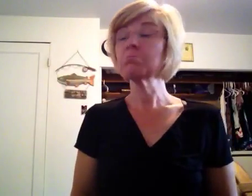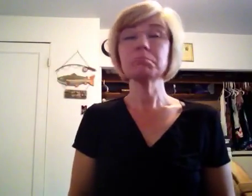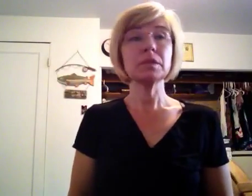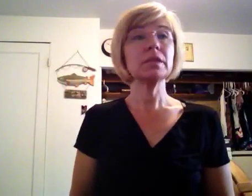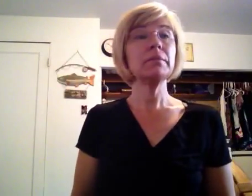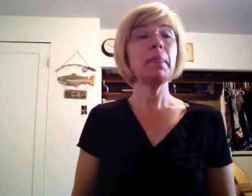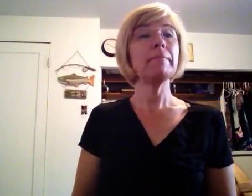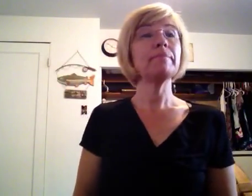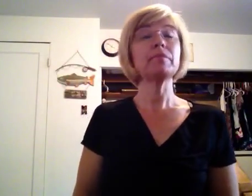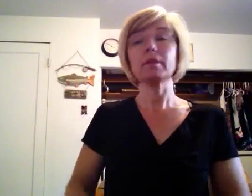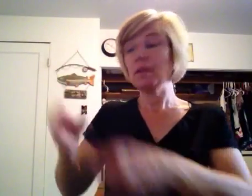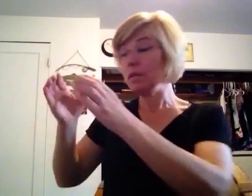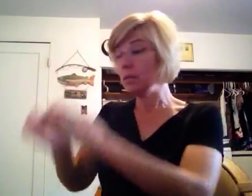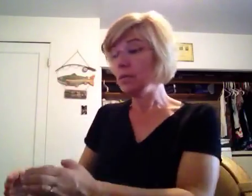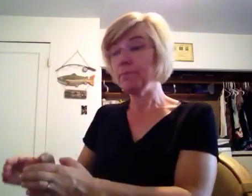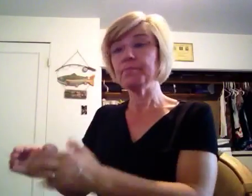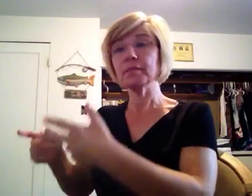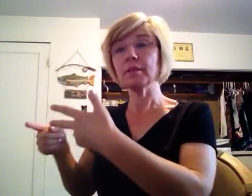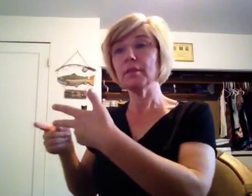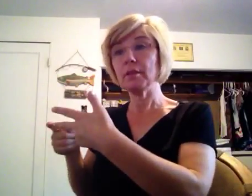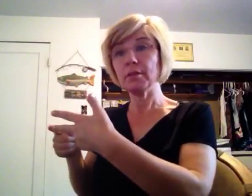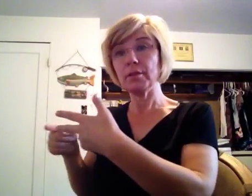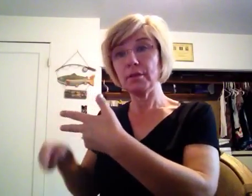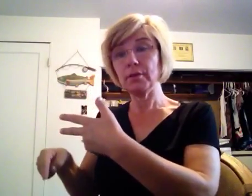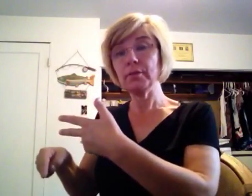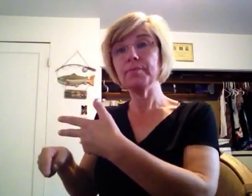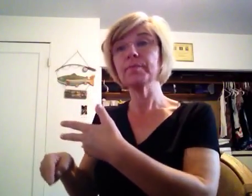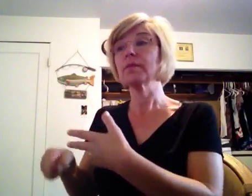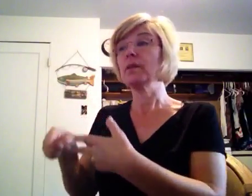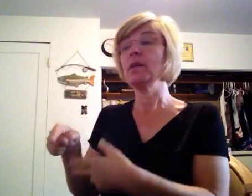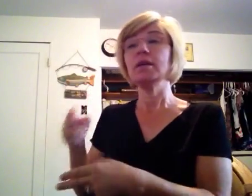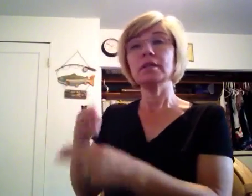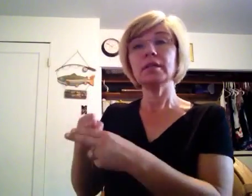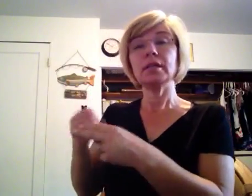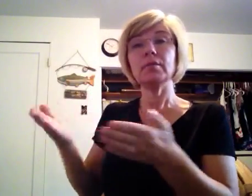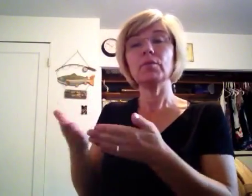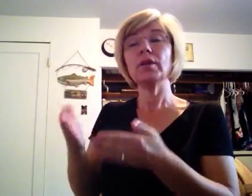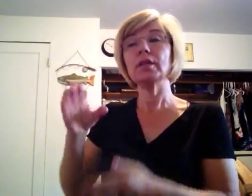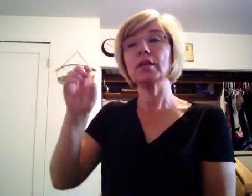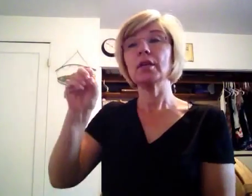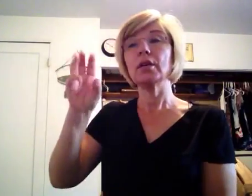omnivore. An omnivore eats meat, plants, and just about anything else.